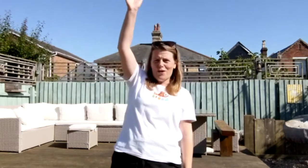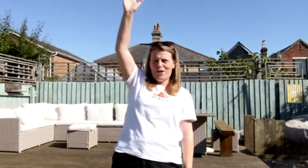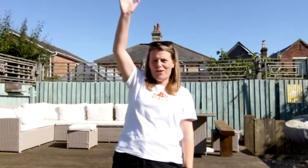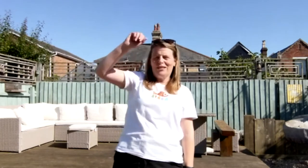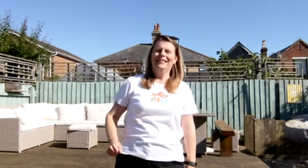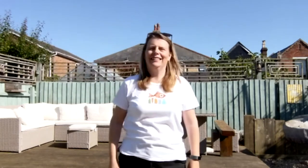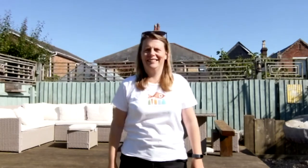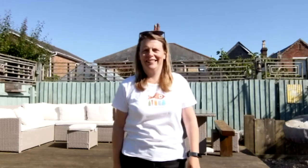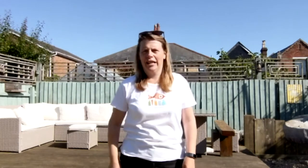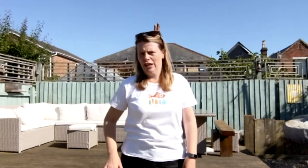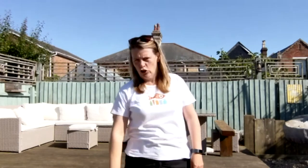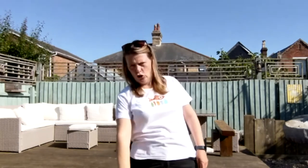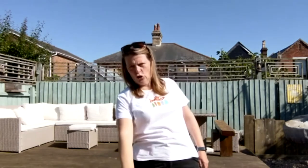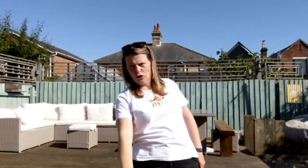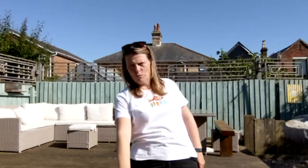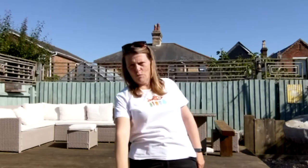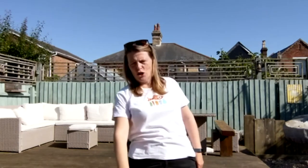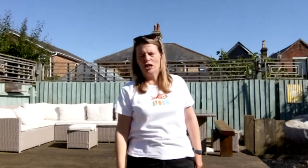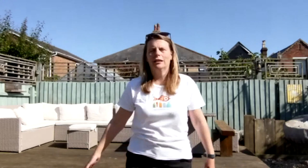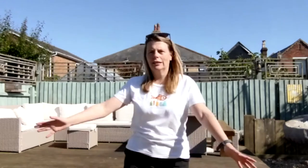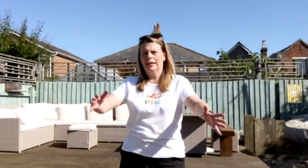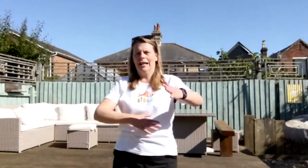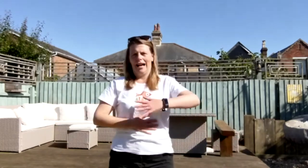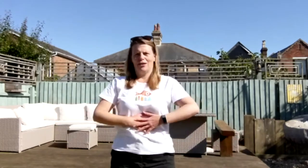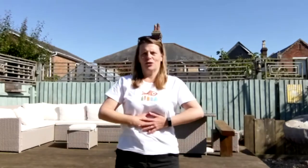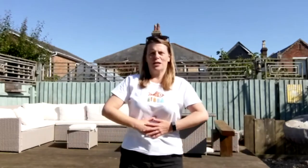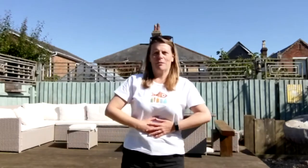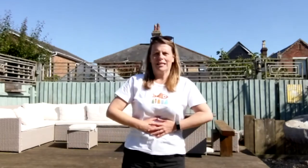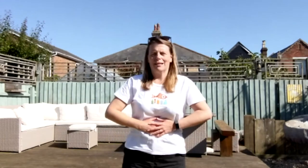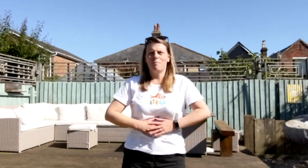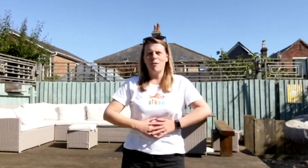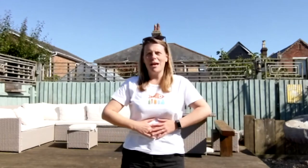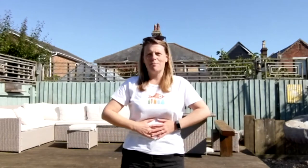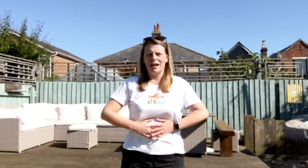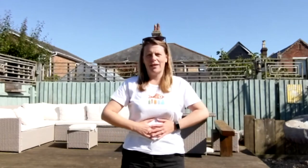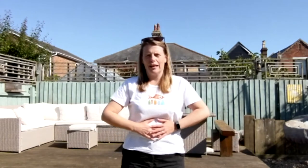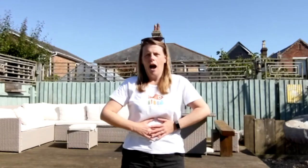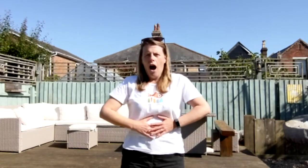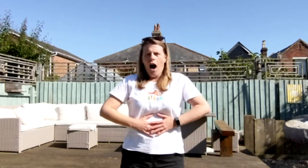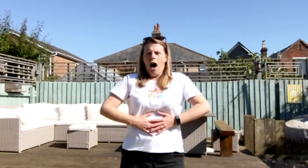Yoo-hoo! It's me. Hands on your tummies. Big breath in.